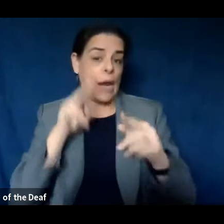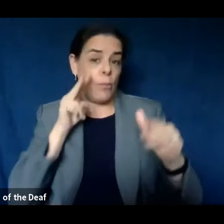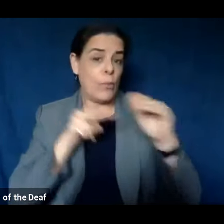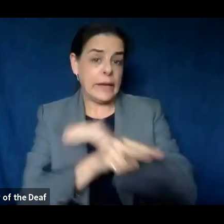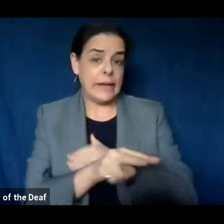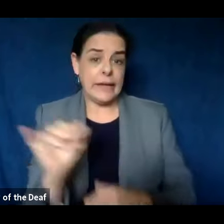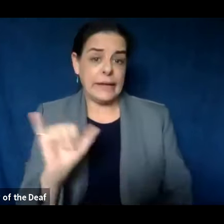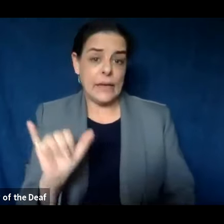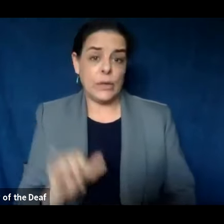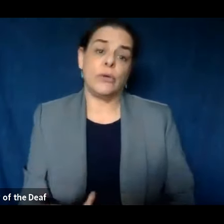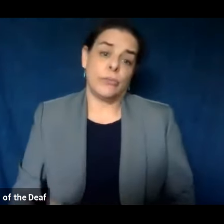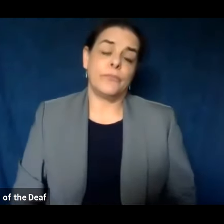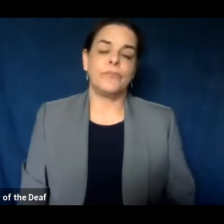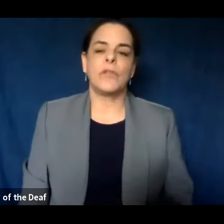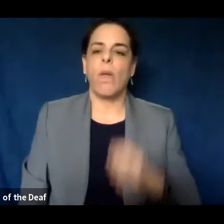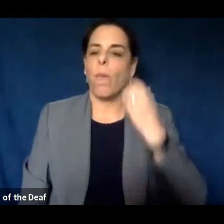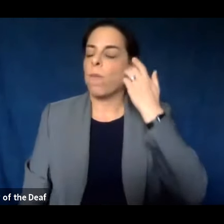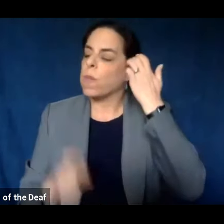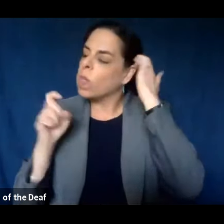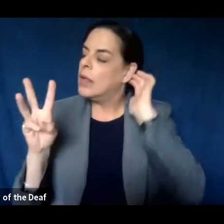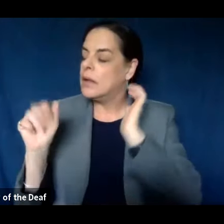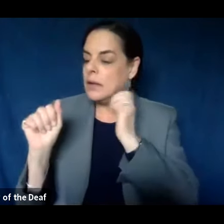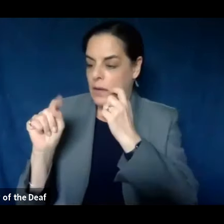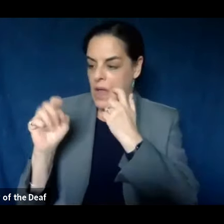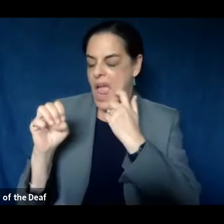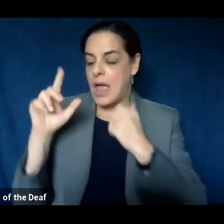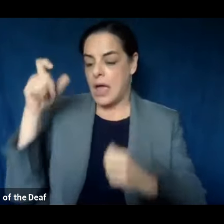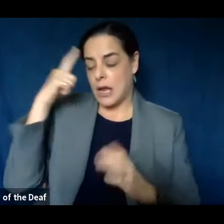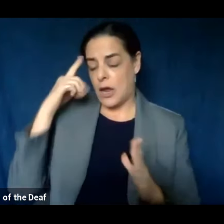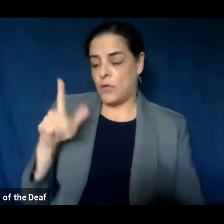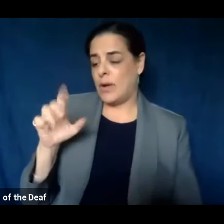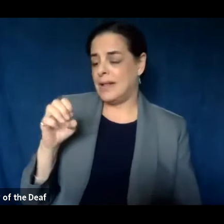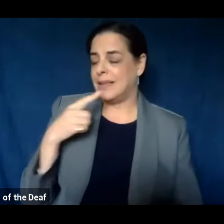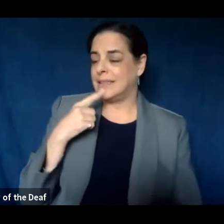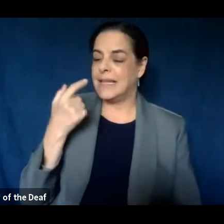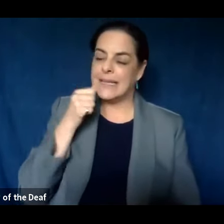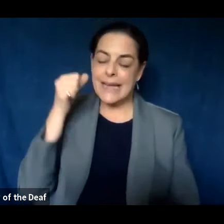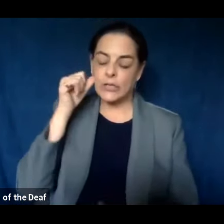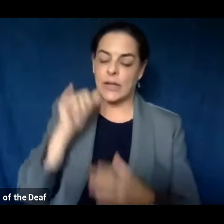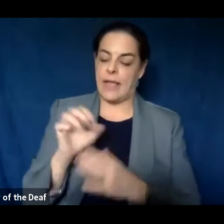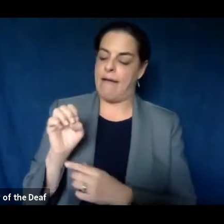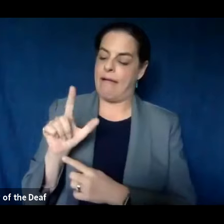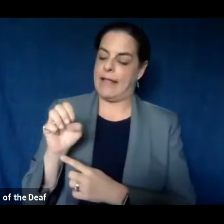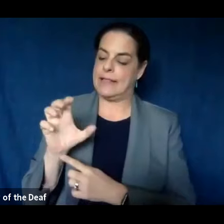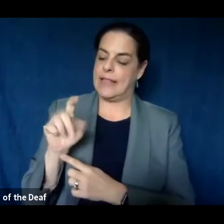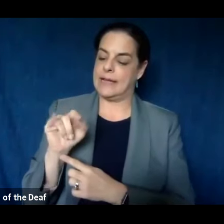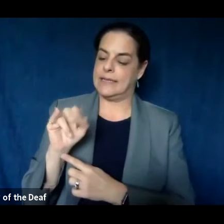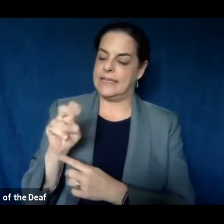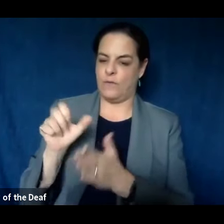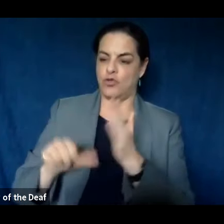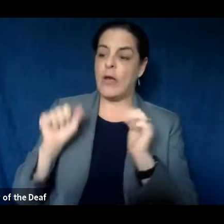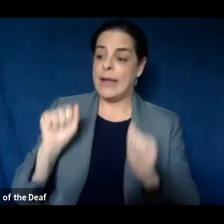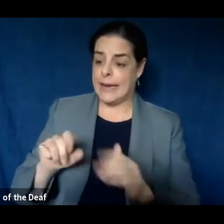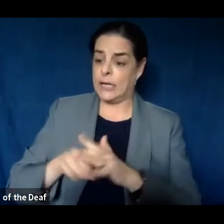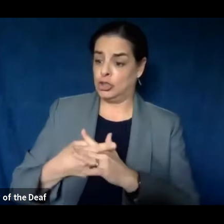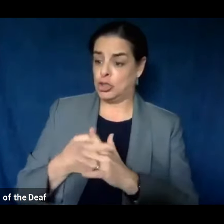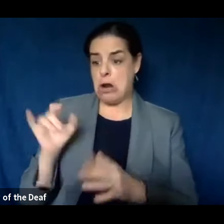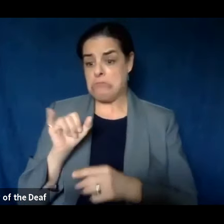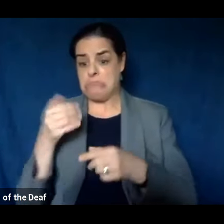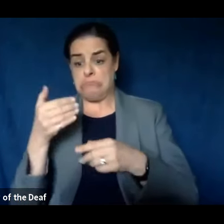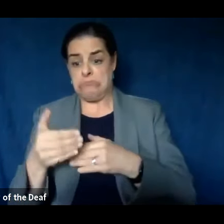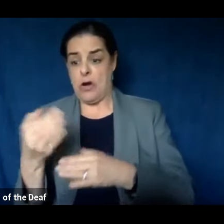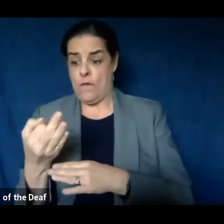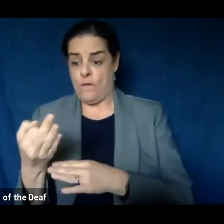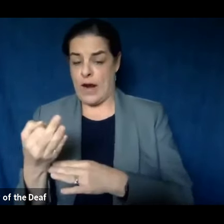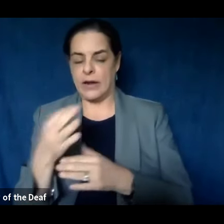that. From WATE, Governor Lee said yesterday that elective procedures can resume as soon as Friday. The head of